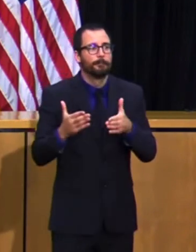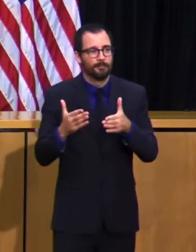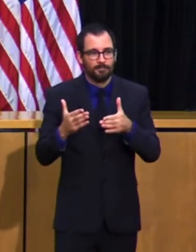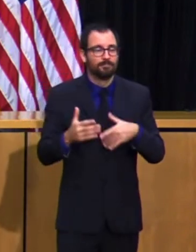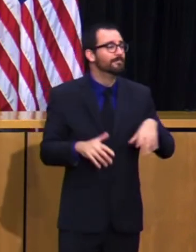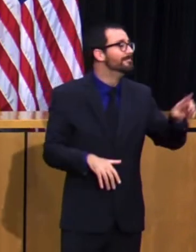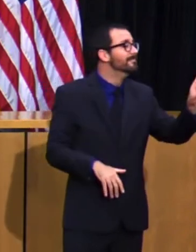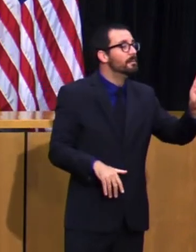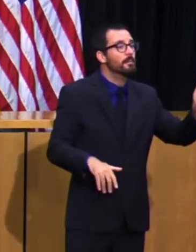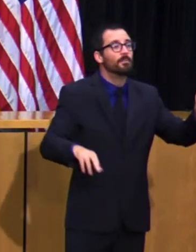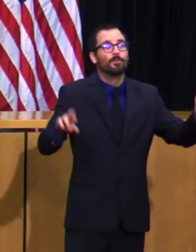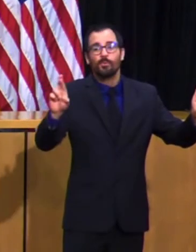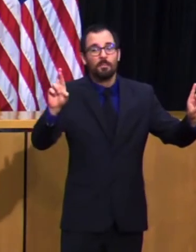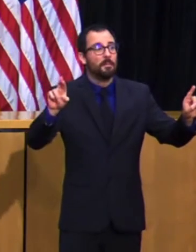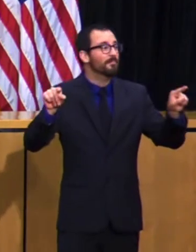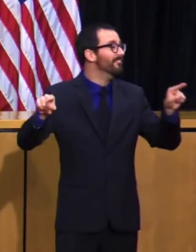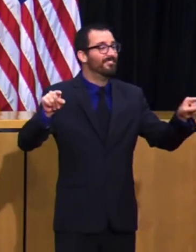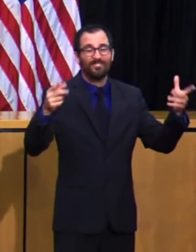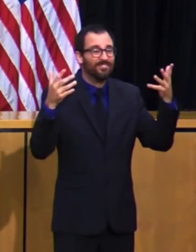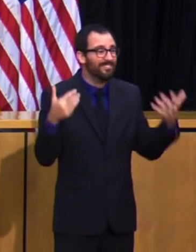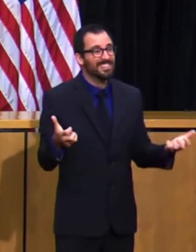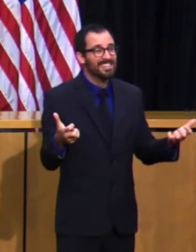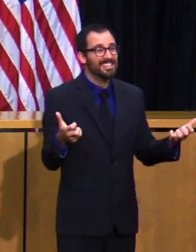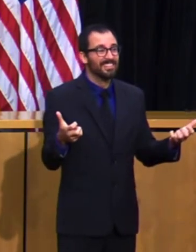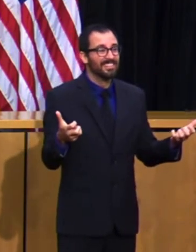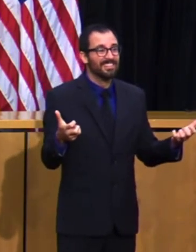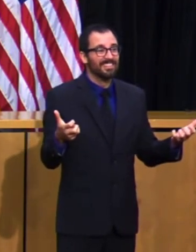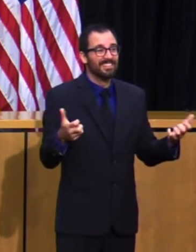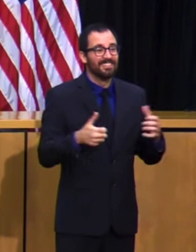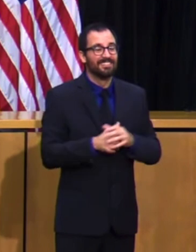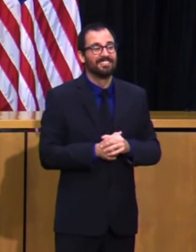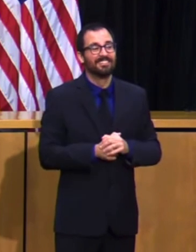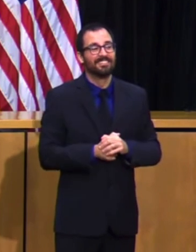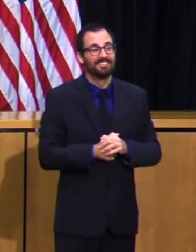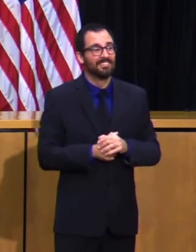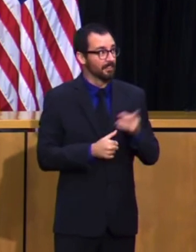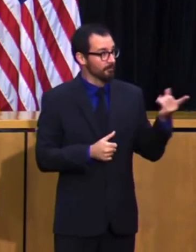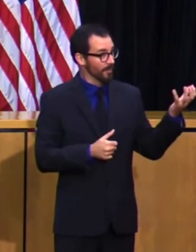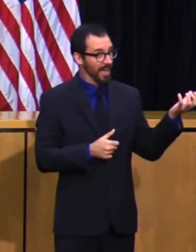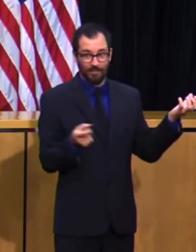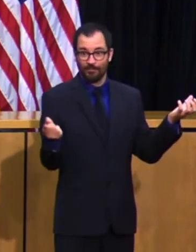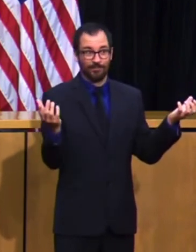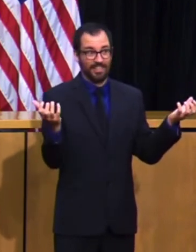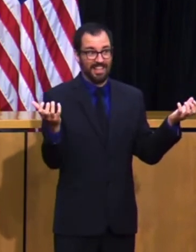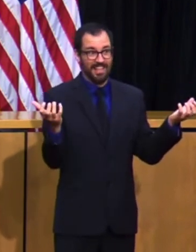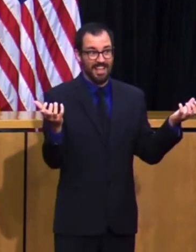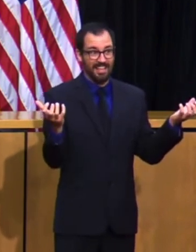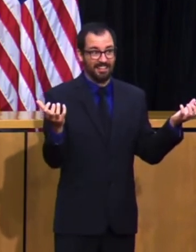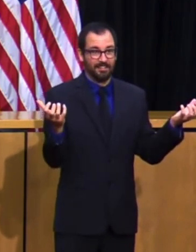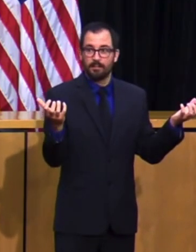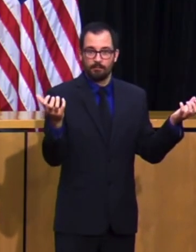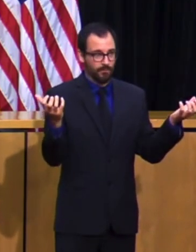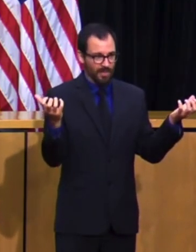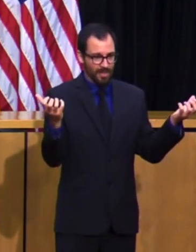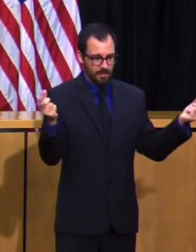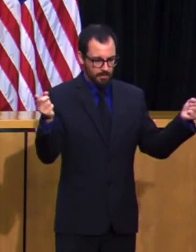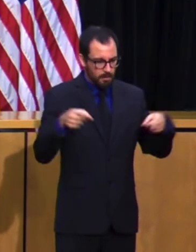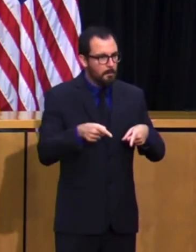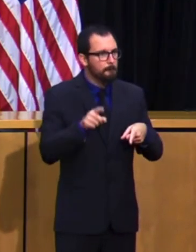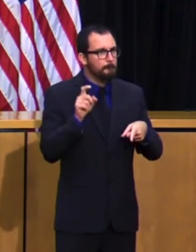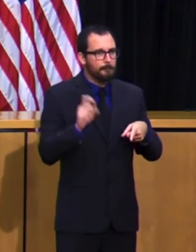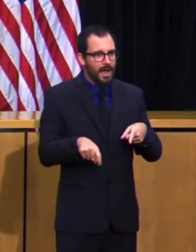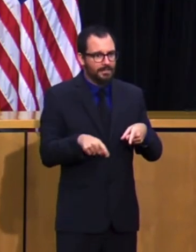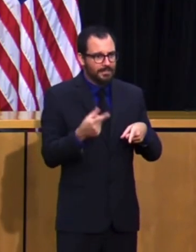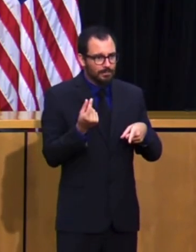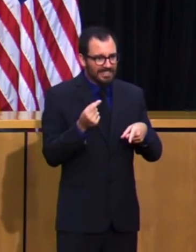to do. For us to get from here to there, it's going to be important for them to help us do that. Did Penn Pence make any commitments along those